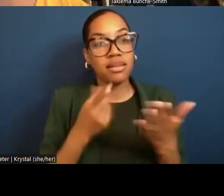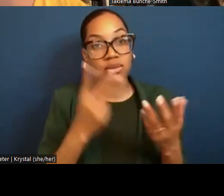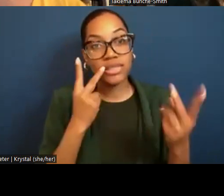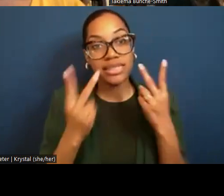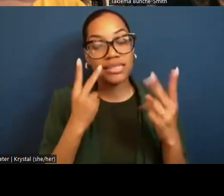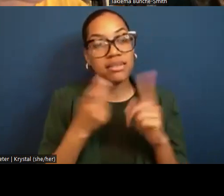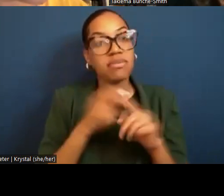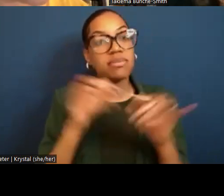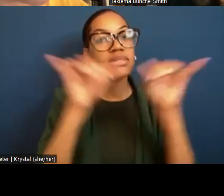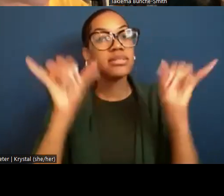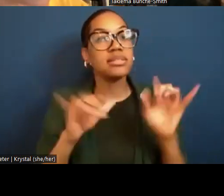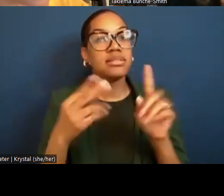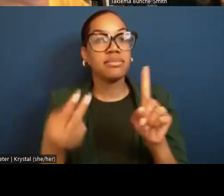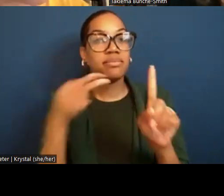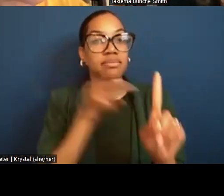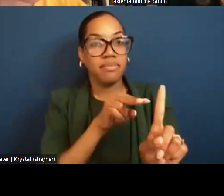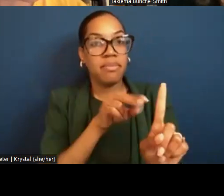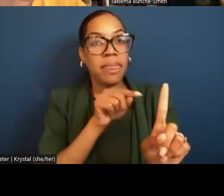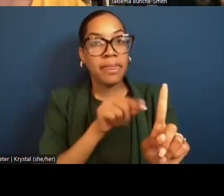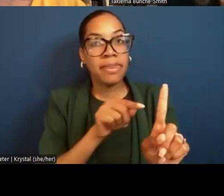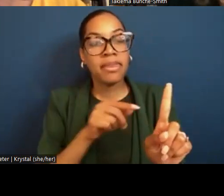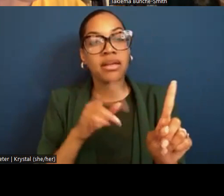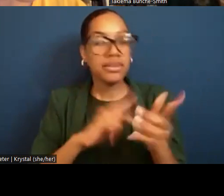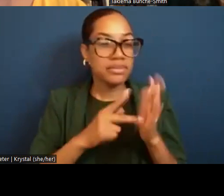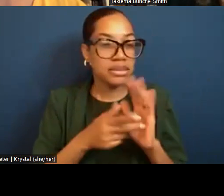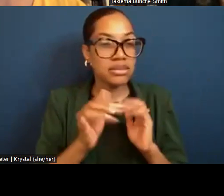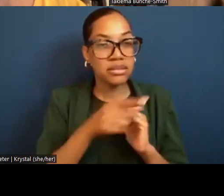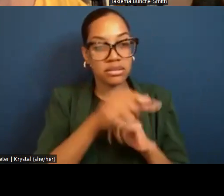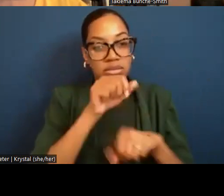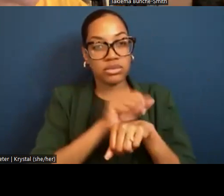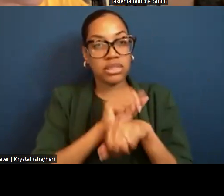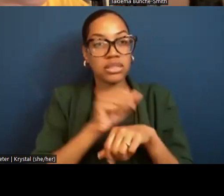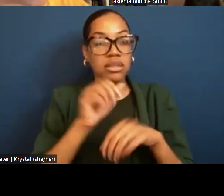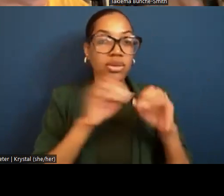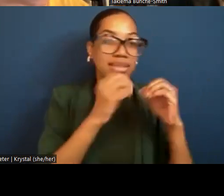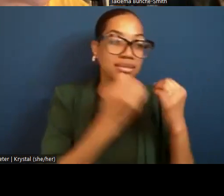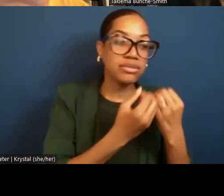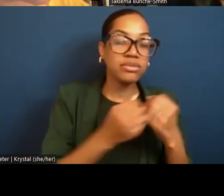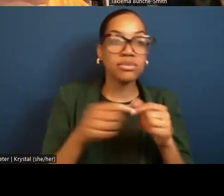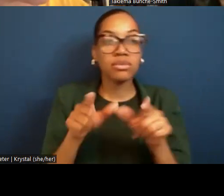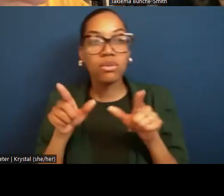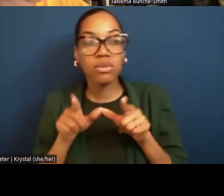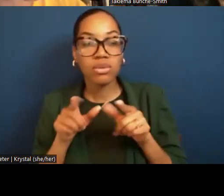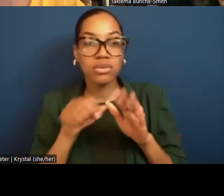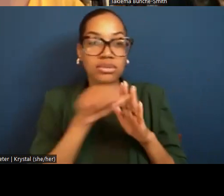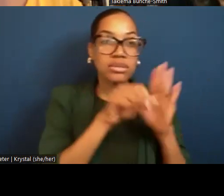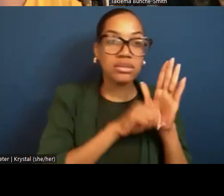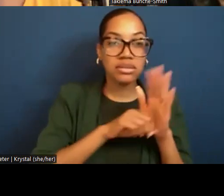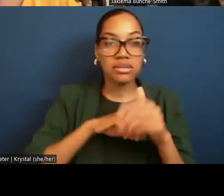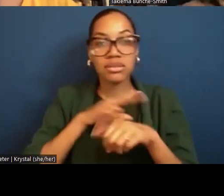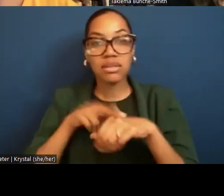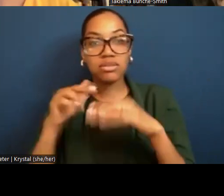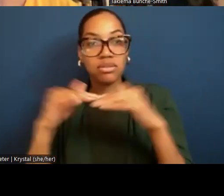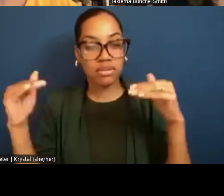a systems perspective, meaning at the organizational, local, state, and national levels